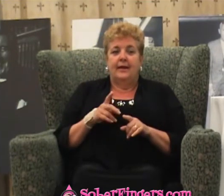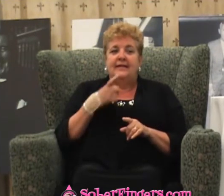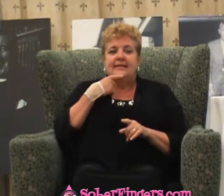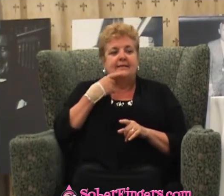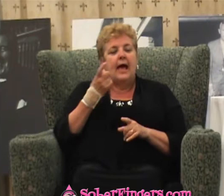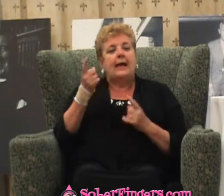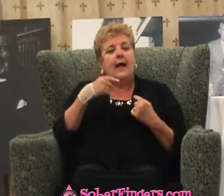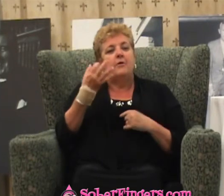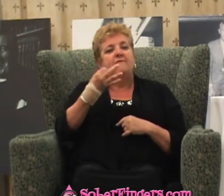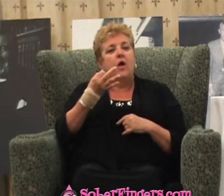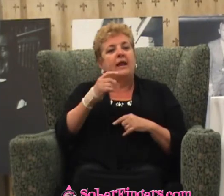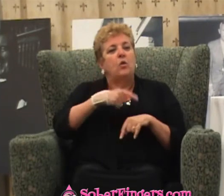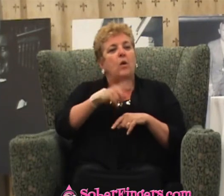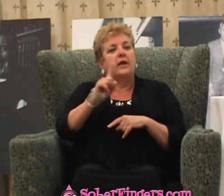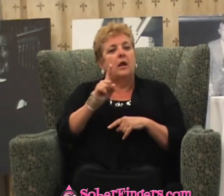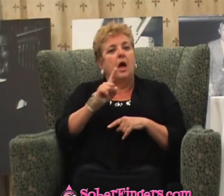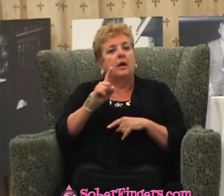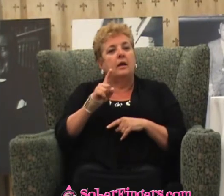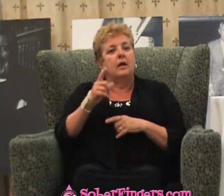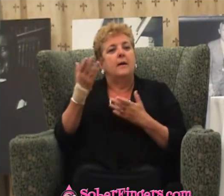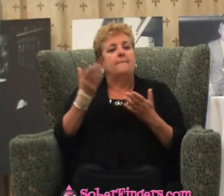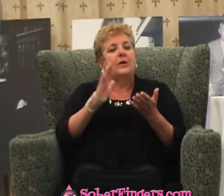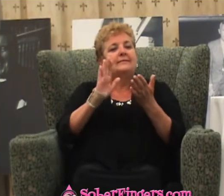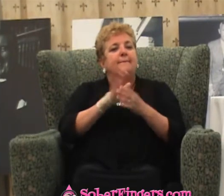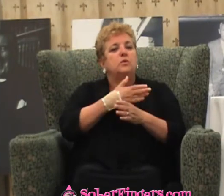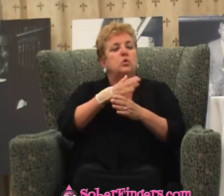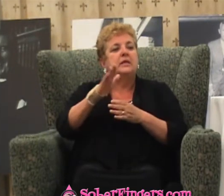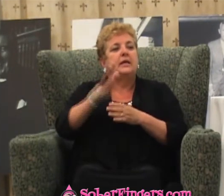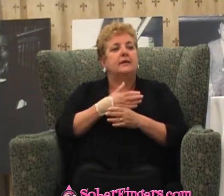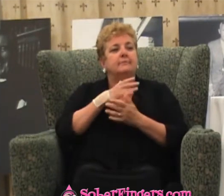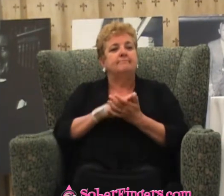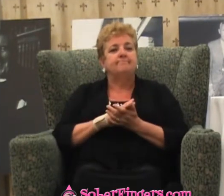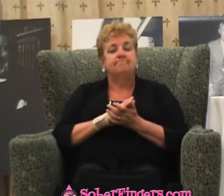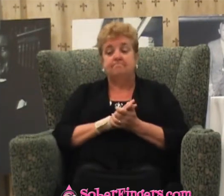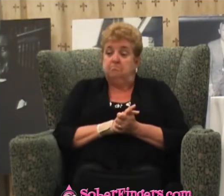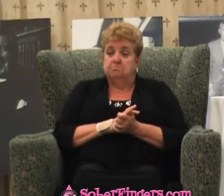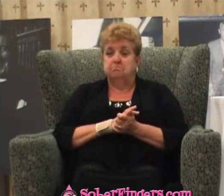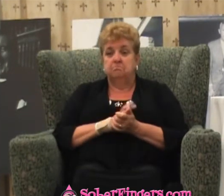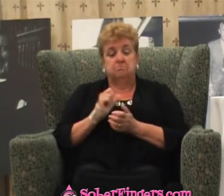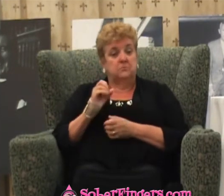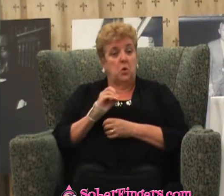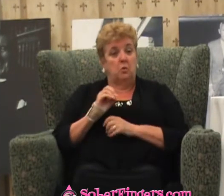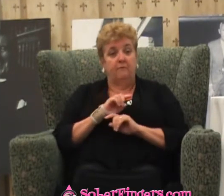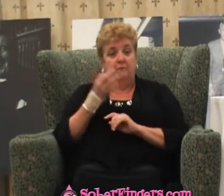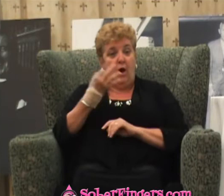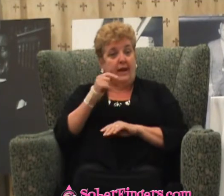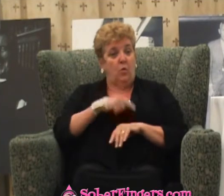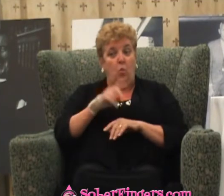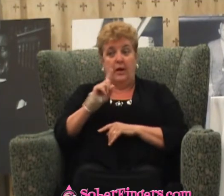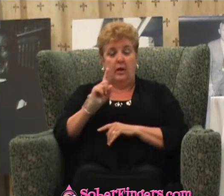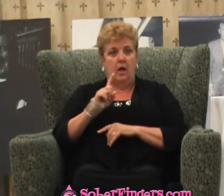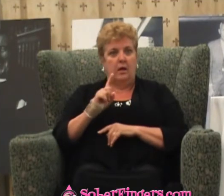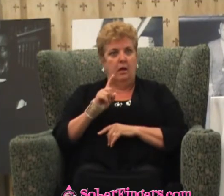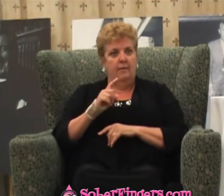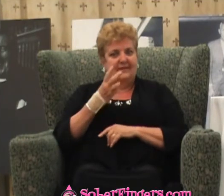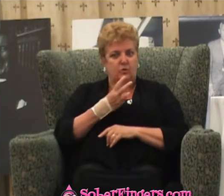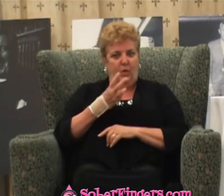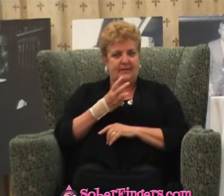at 1 o'clock, bring a piece of sheet music. End of conversation. I got an audition Friday at 1 o'clock. This is like a Wednesday. So I went and got my